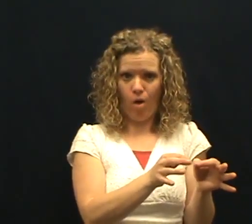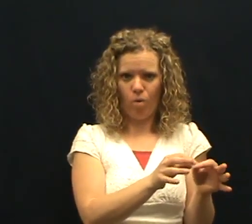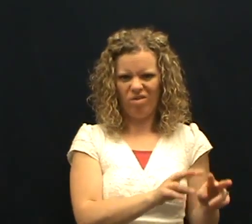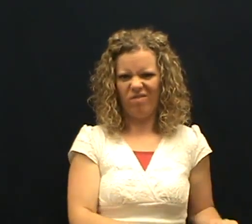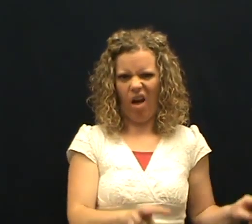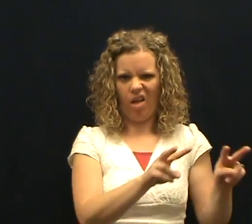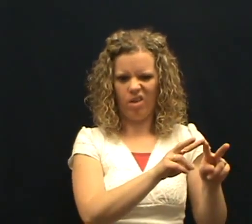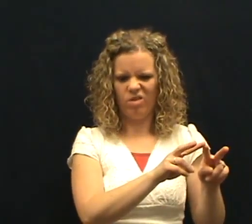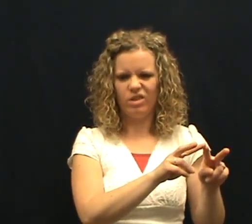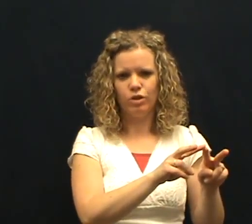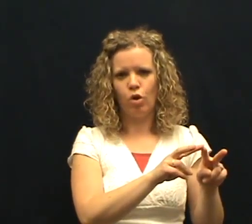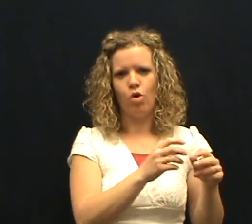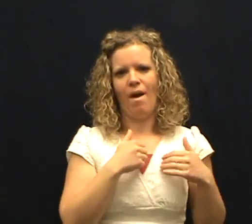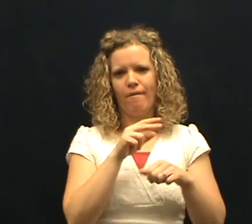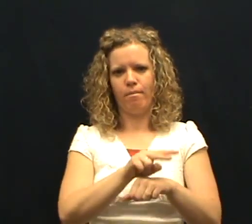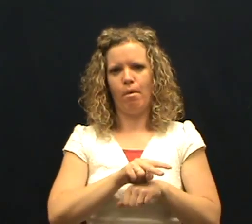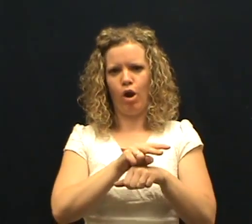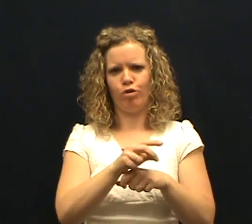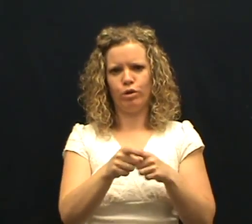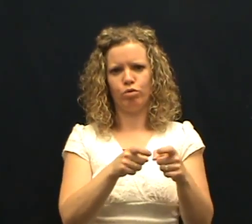control issues if you happen to be a manufacturing company.